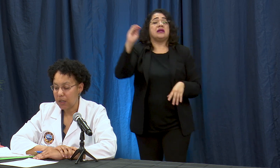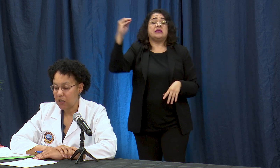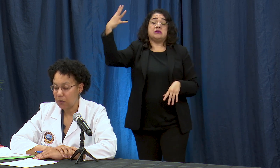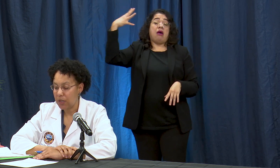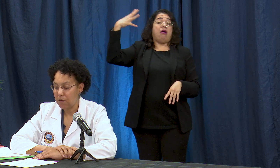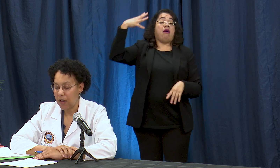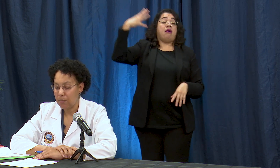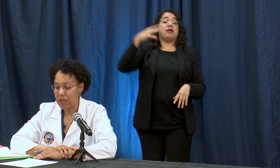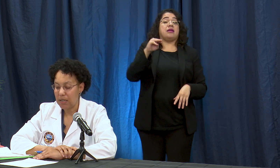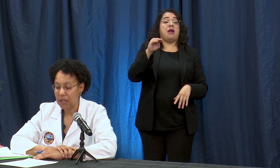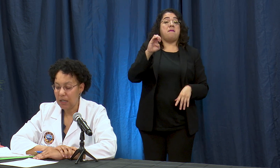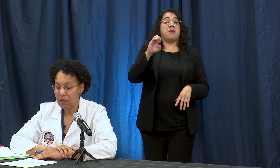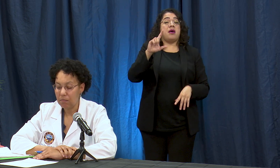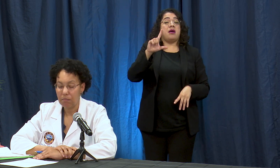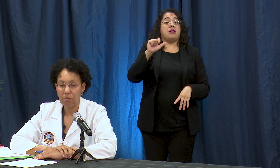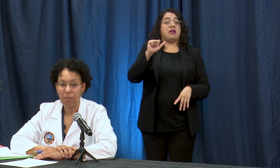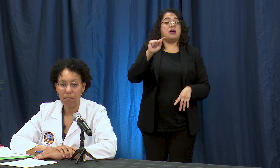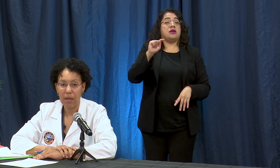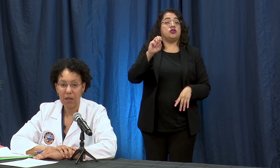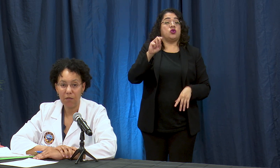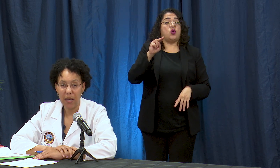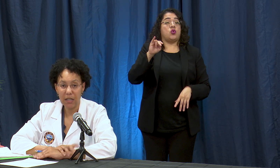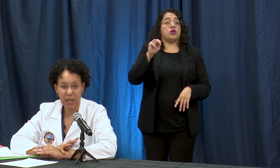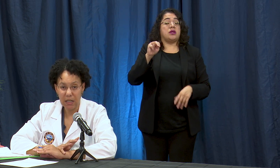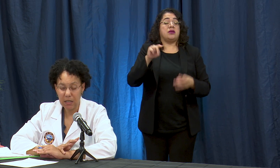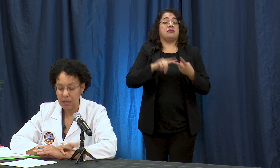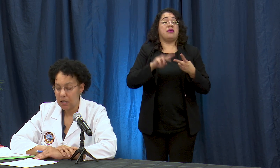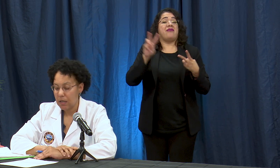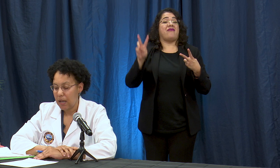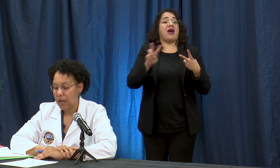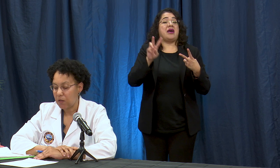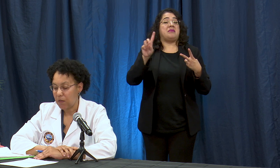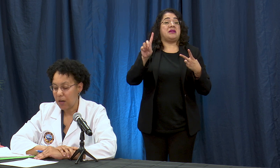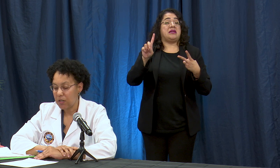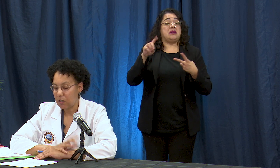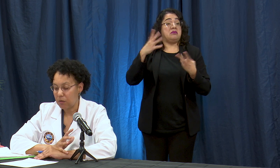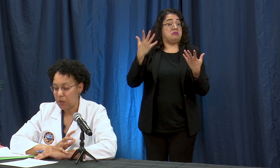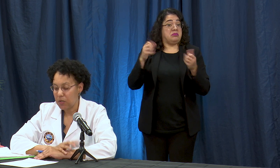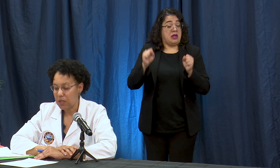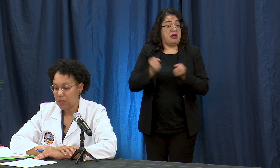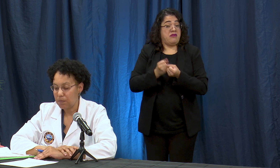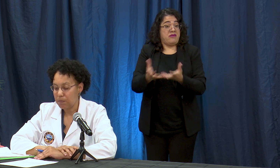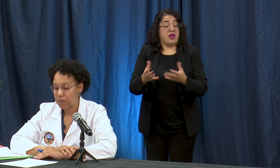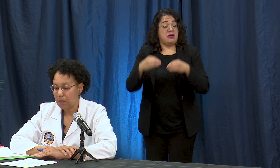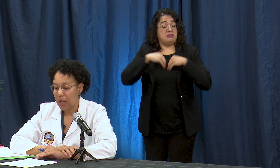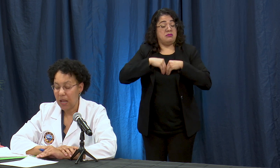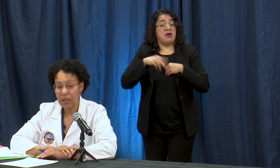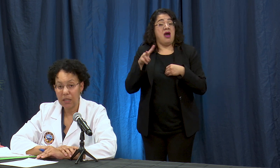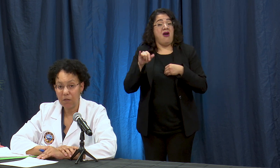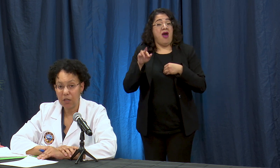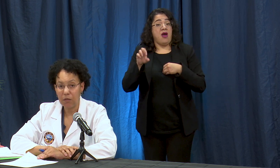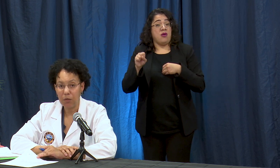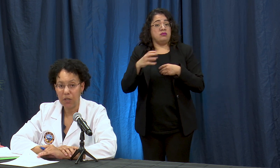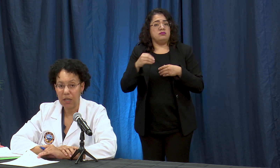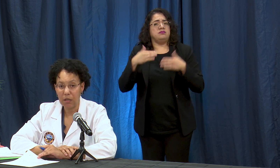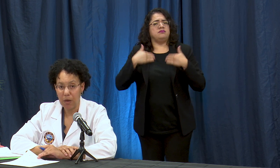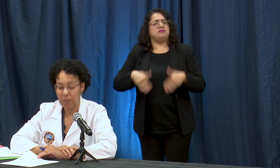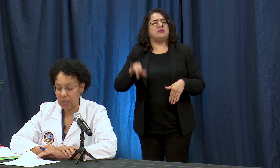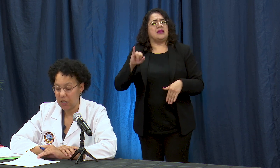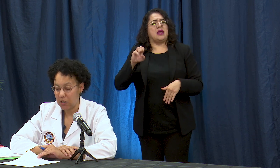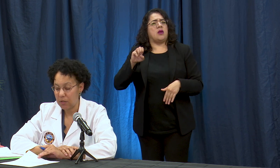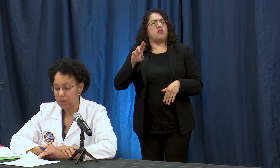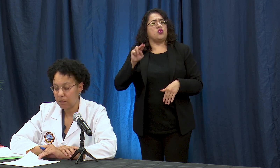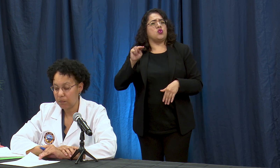exposure, melatonin, and vitamin D may affect things and the virus in our immune system, and the level of immunity